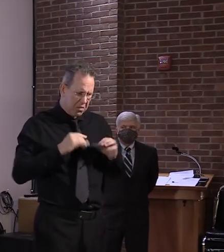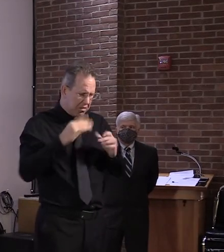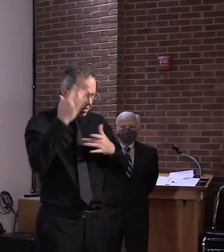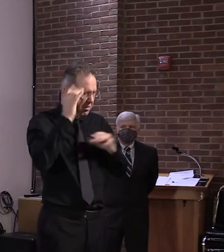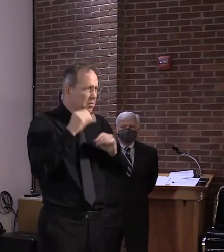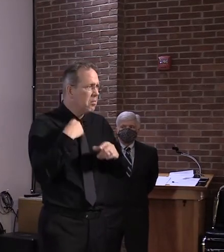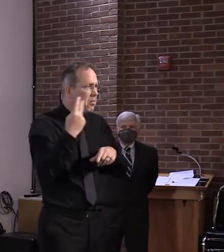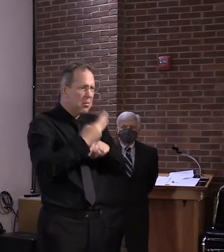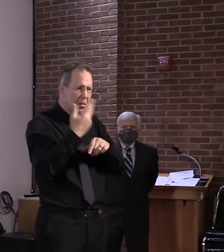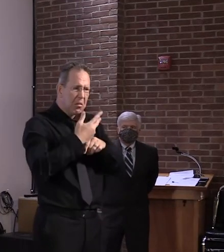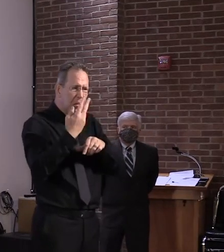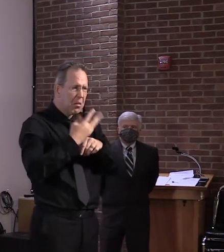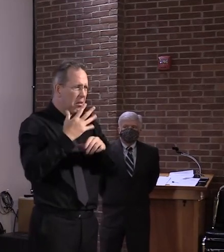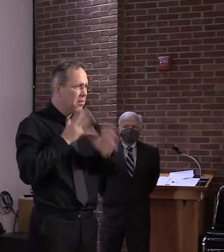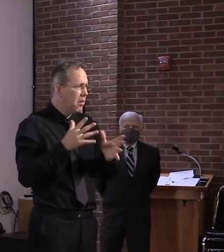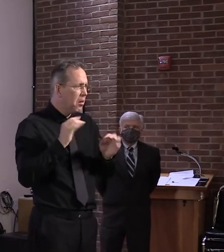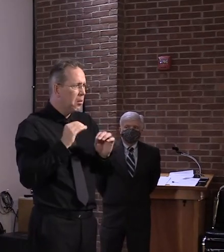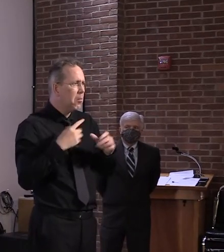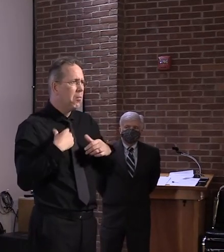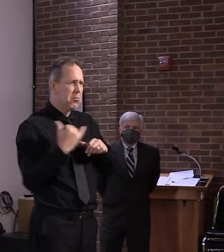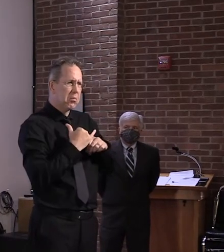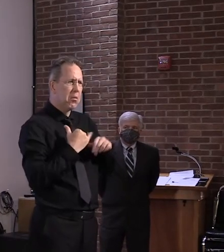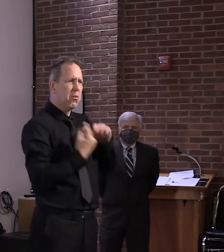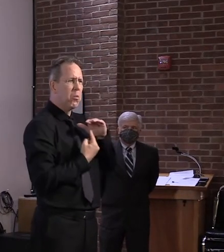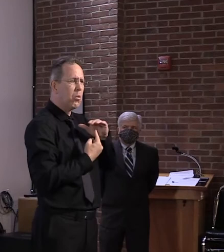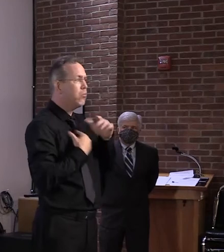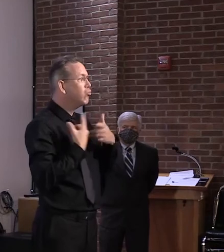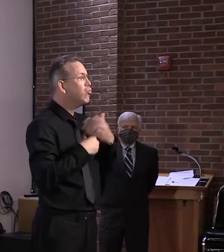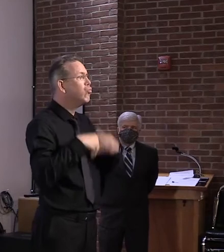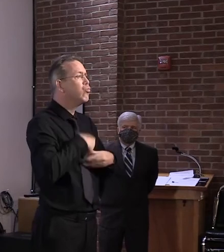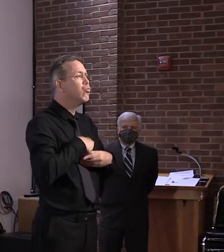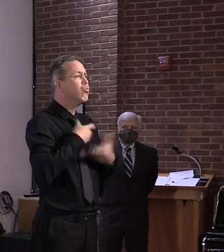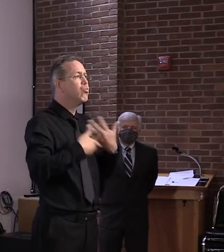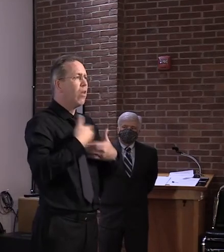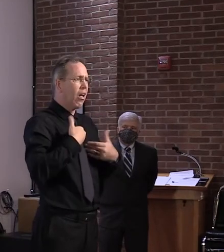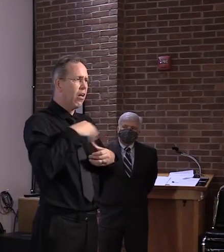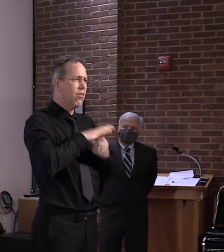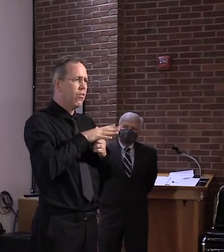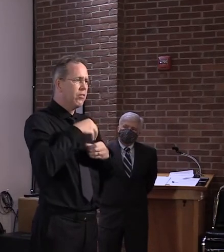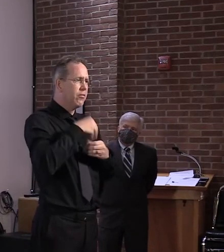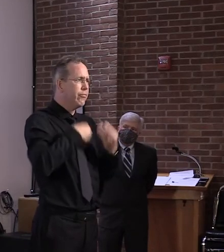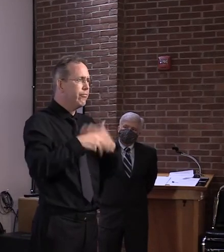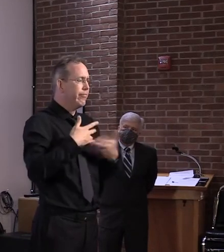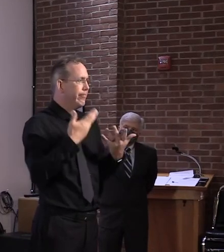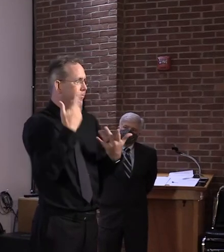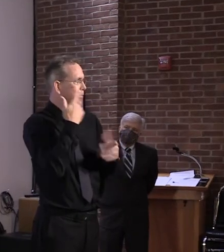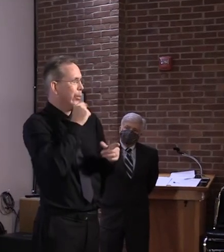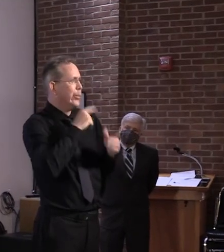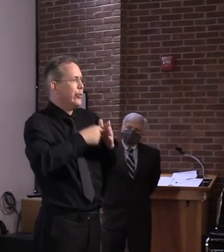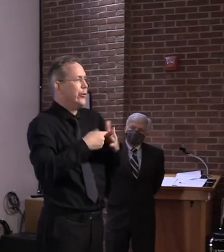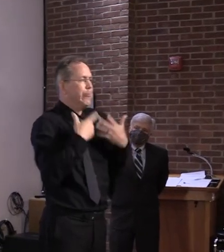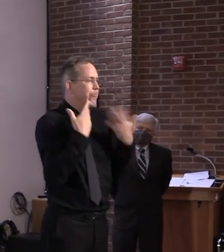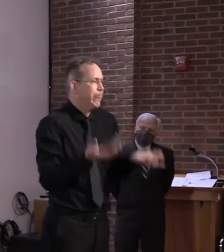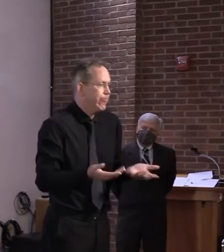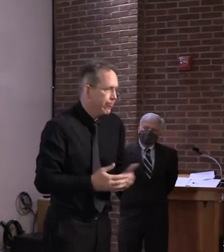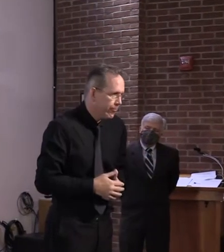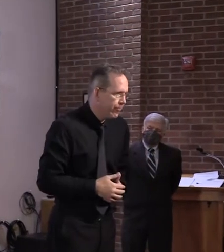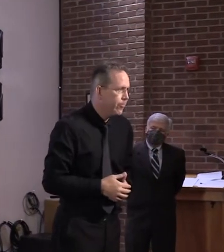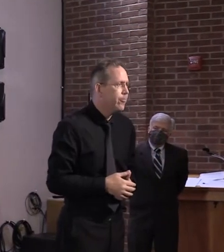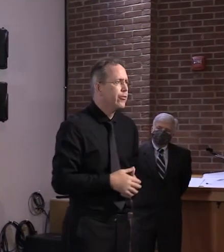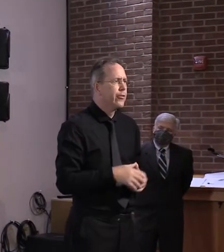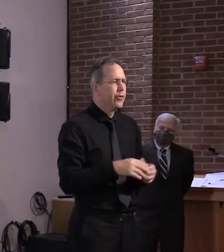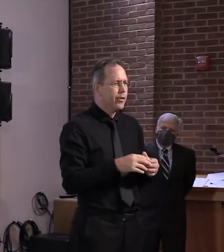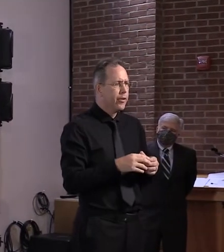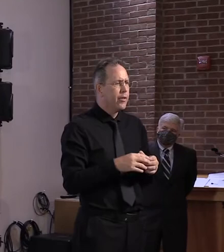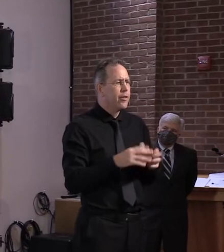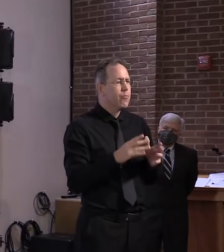So it turns out to be really, really challenging. But again, in terms of strategies to prevent that from